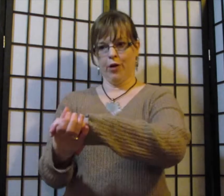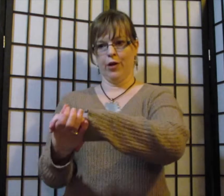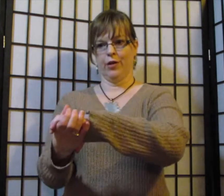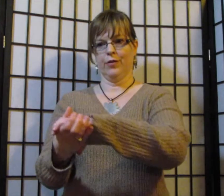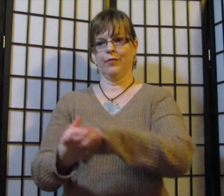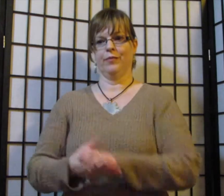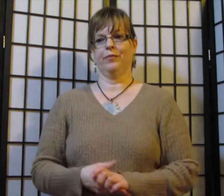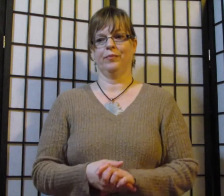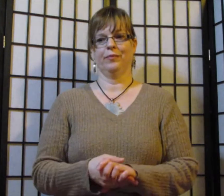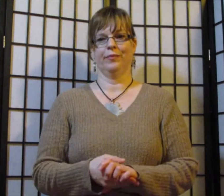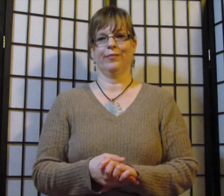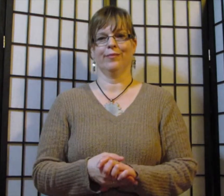Hamburger.